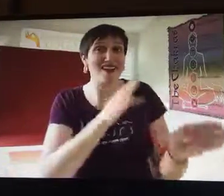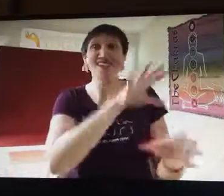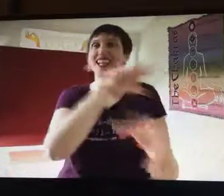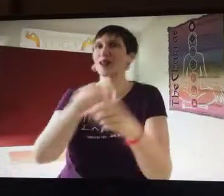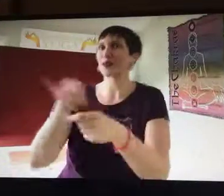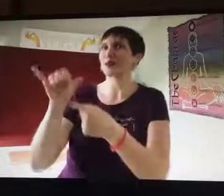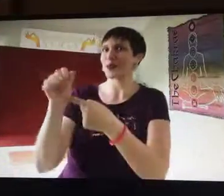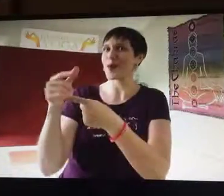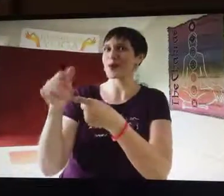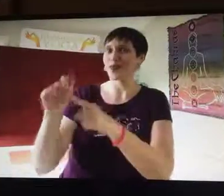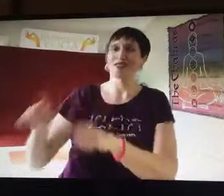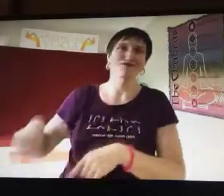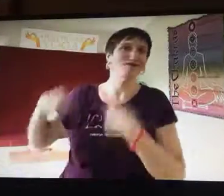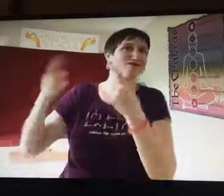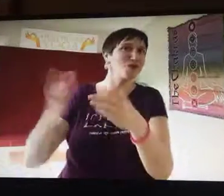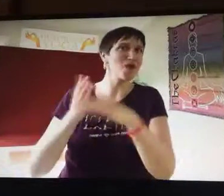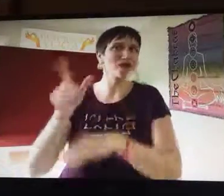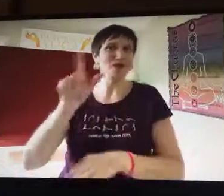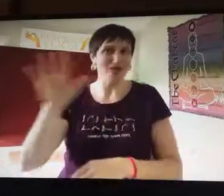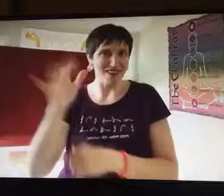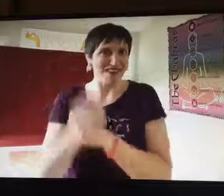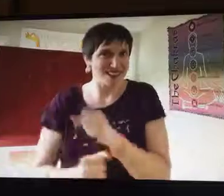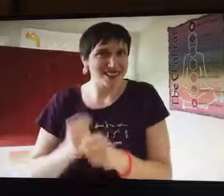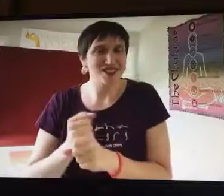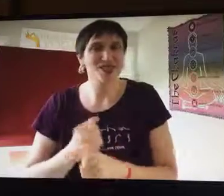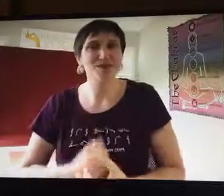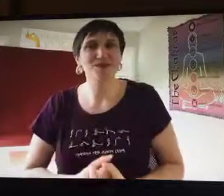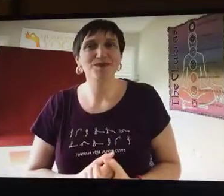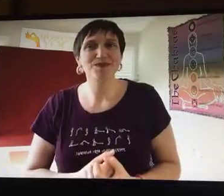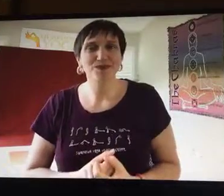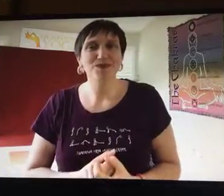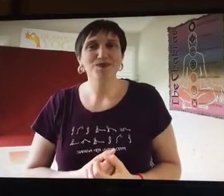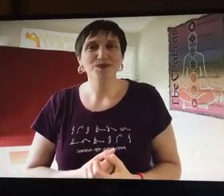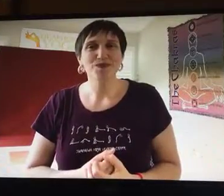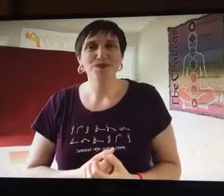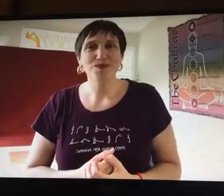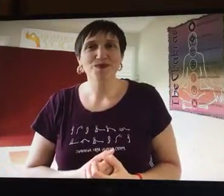There's many different ways involving yoga for the past 25 years.